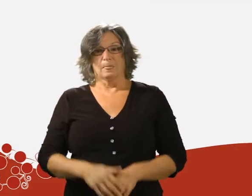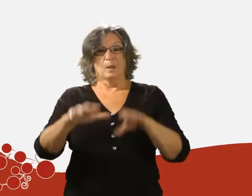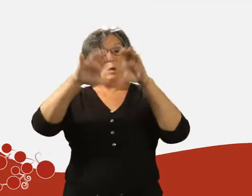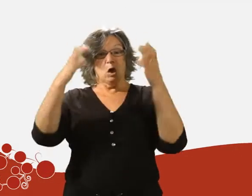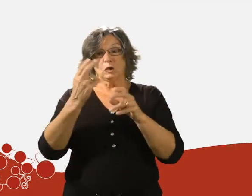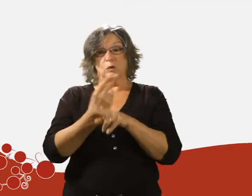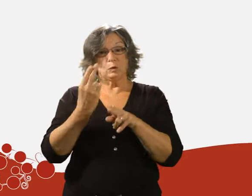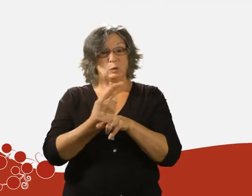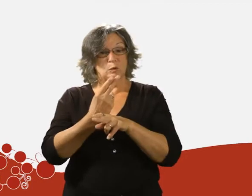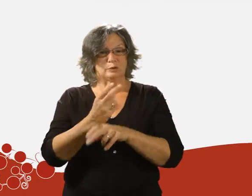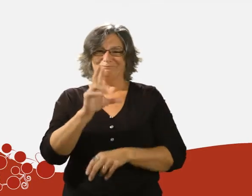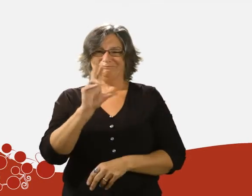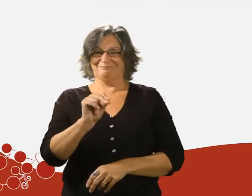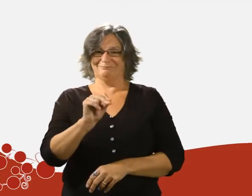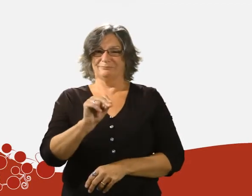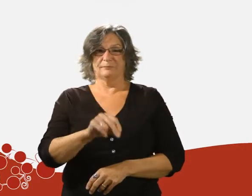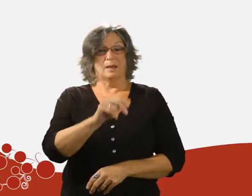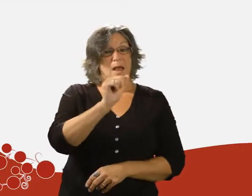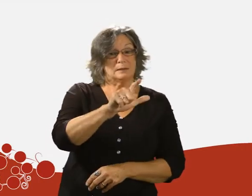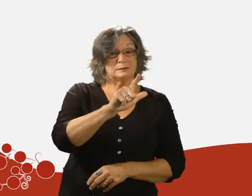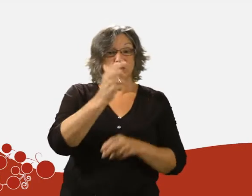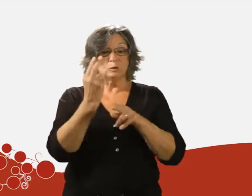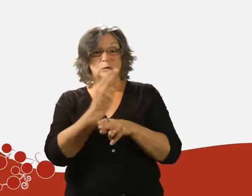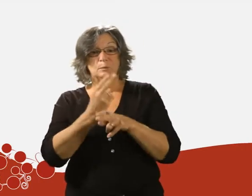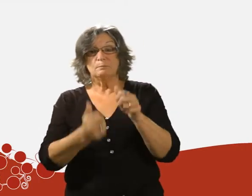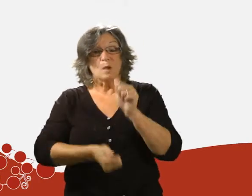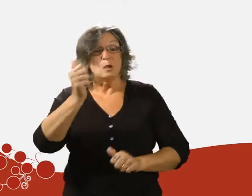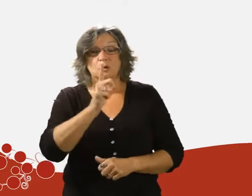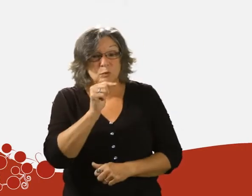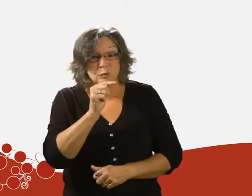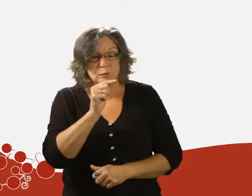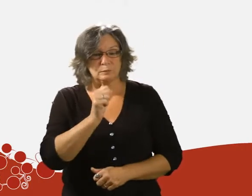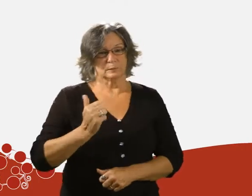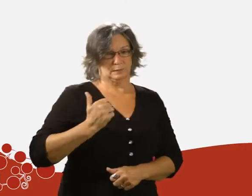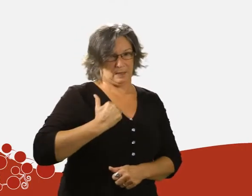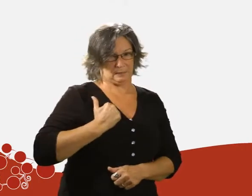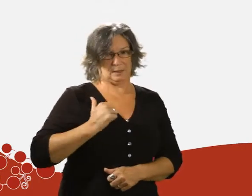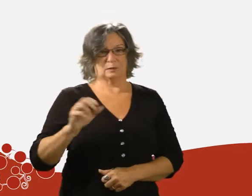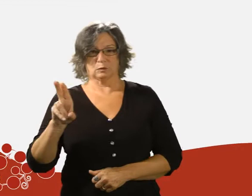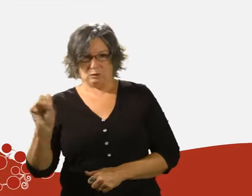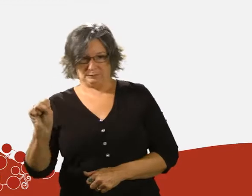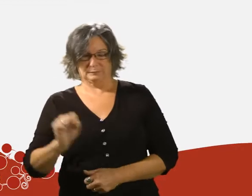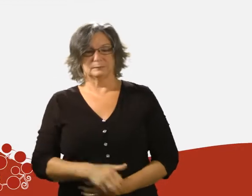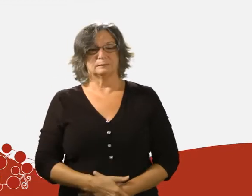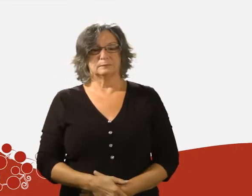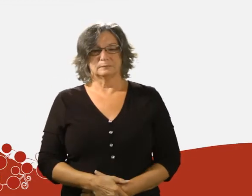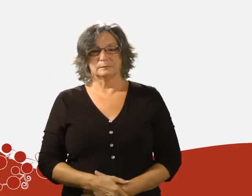ASL is not a universal language. ASL is used primarily in Canada and the United